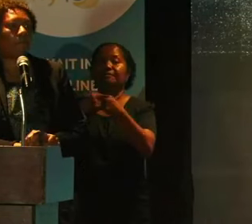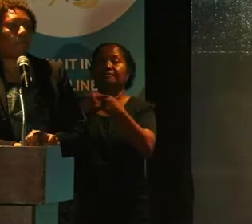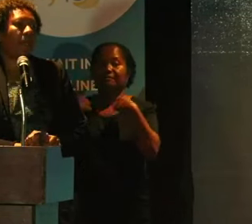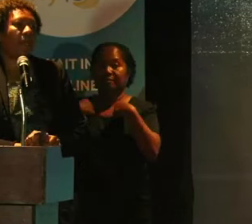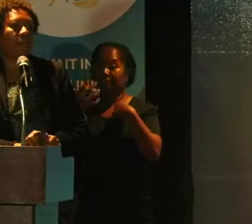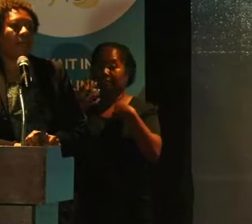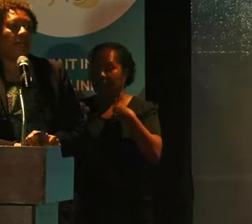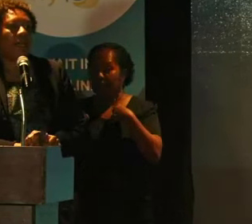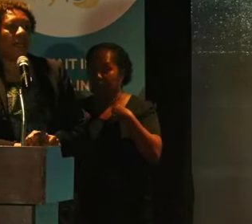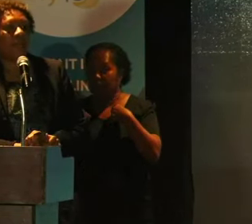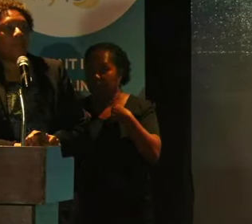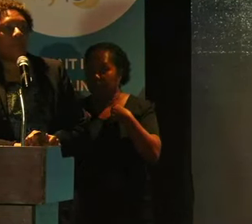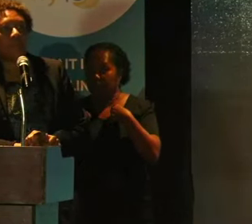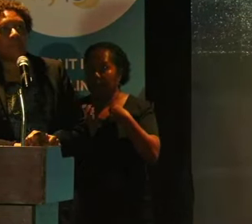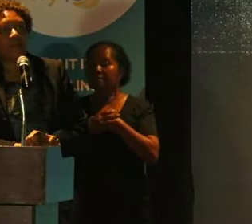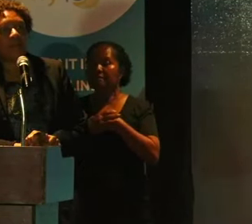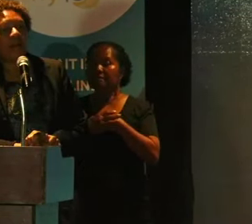But